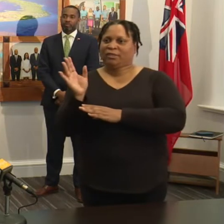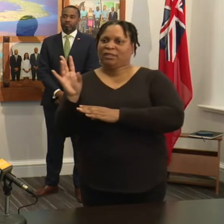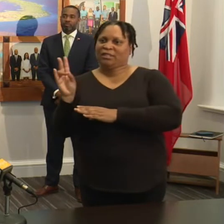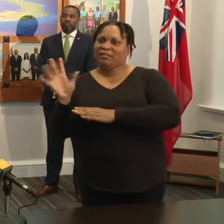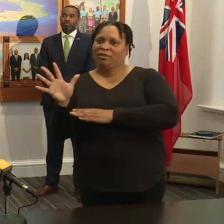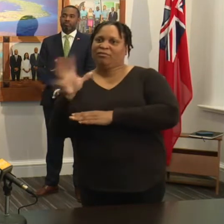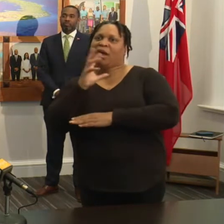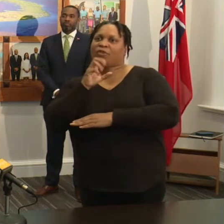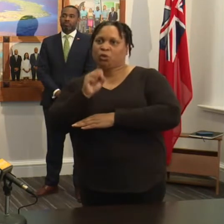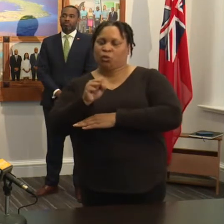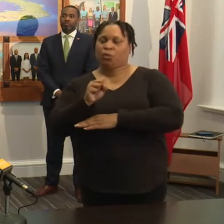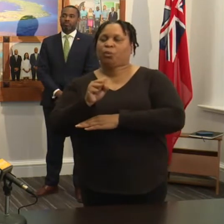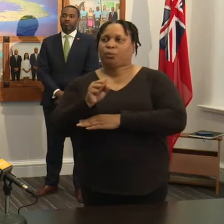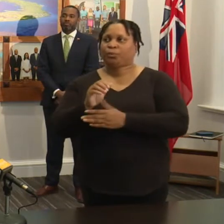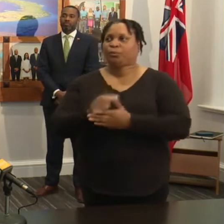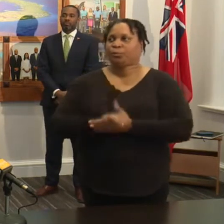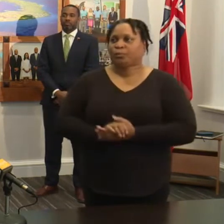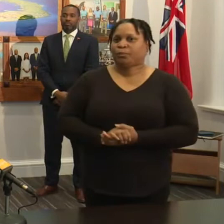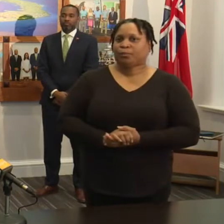old.